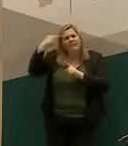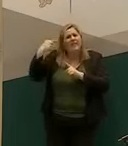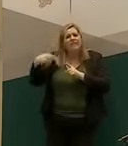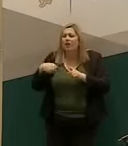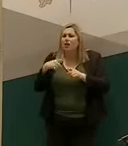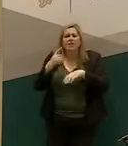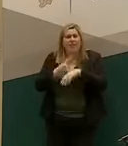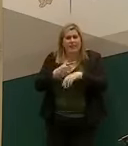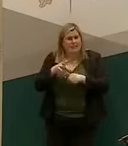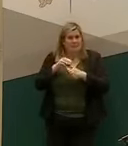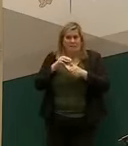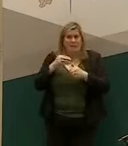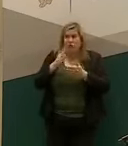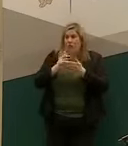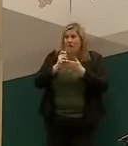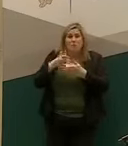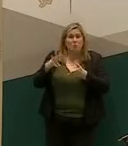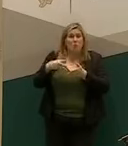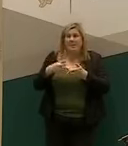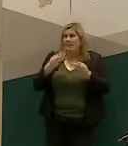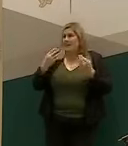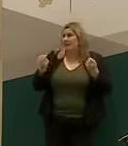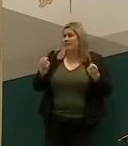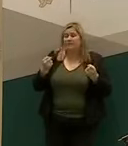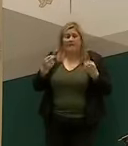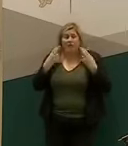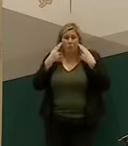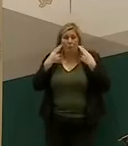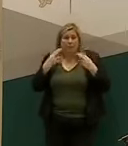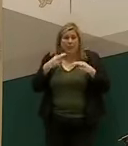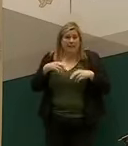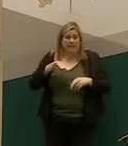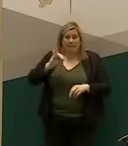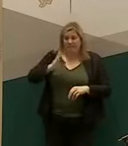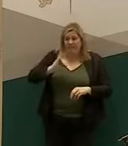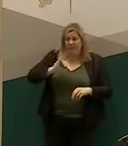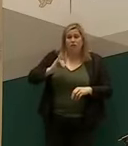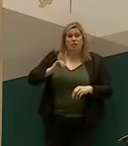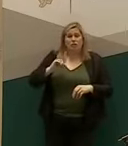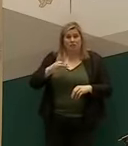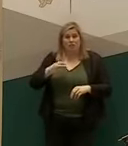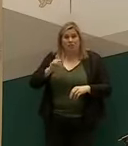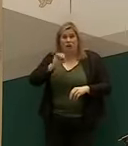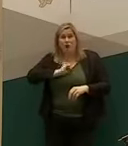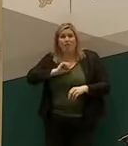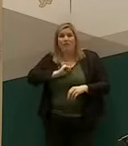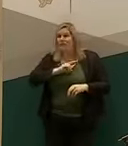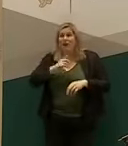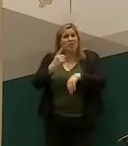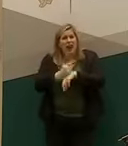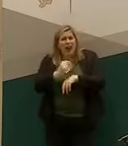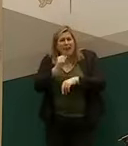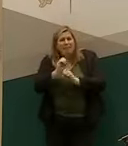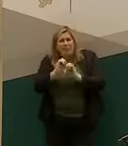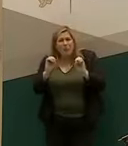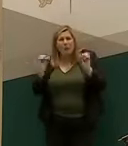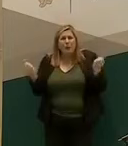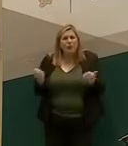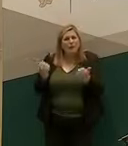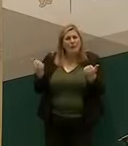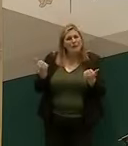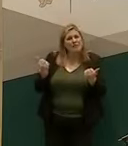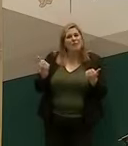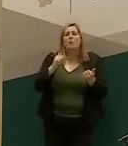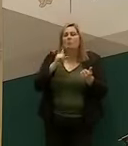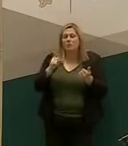severe infection. There's an absence of fever, cough or breathlessness. So some of those core features are just not there. In terms of